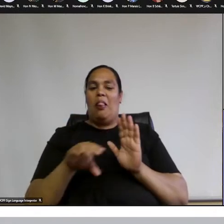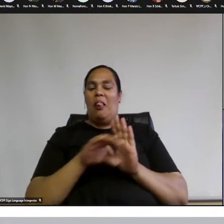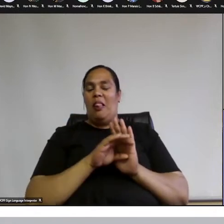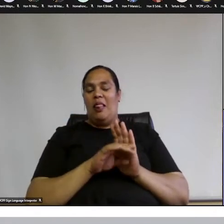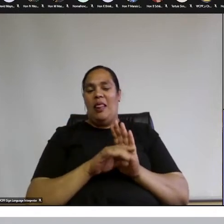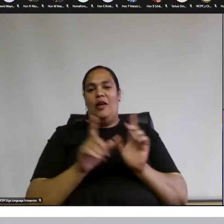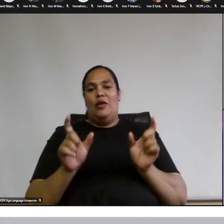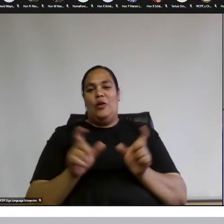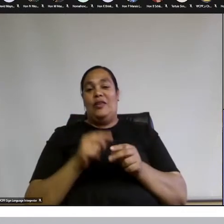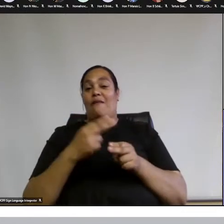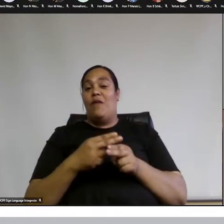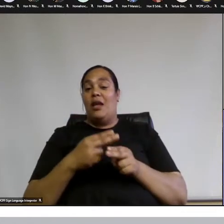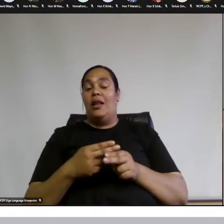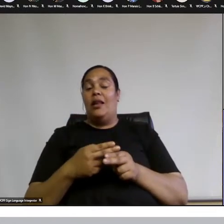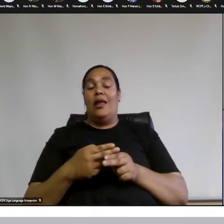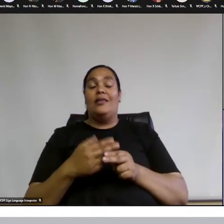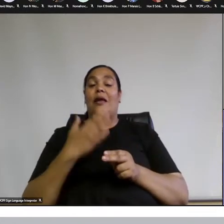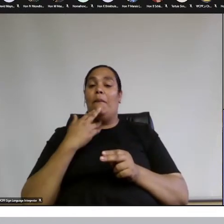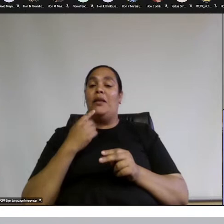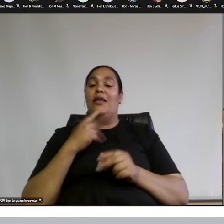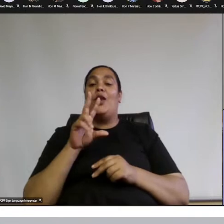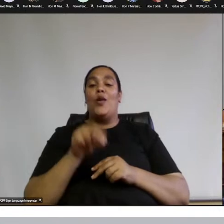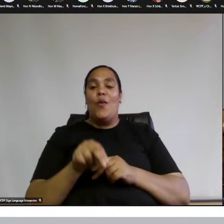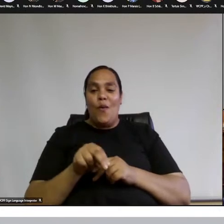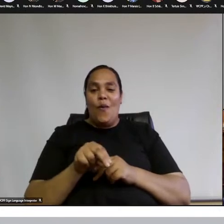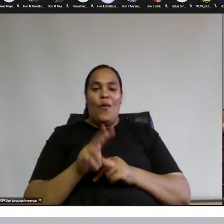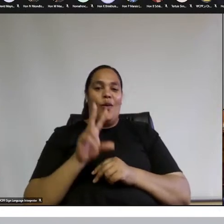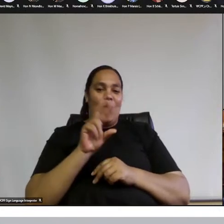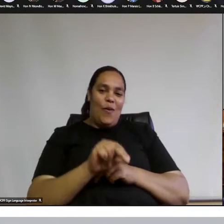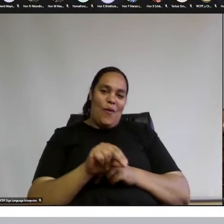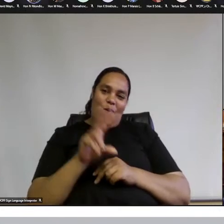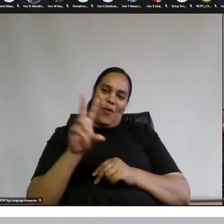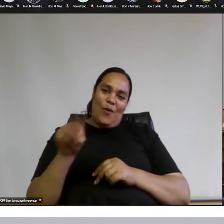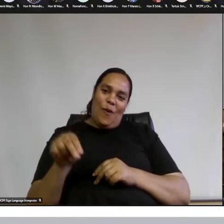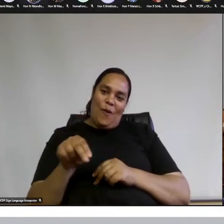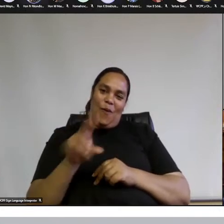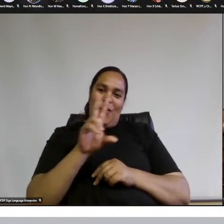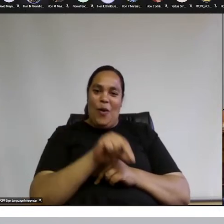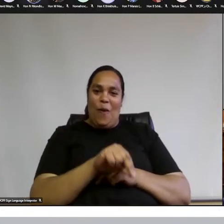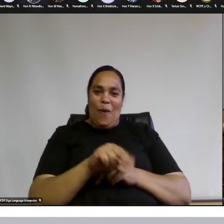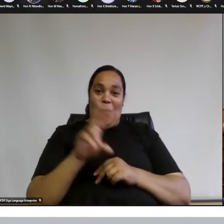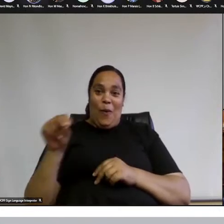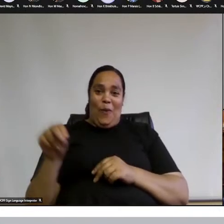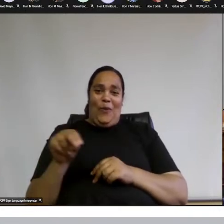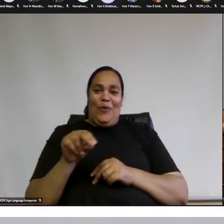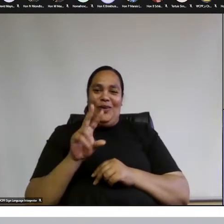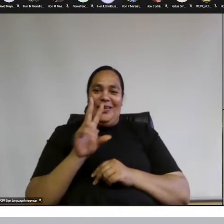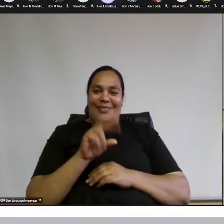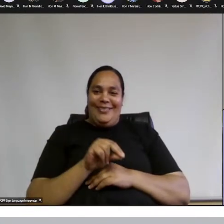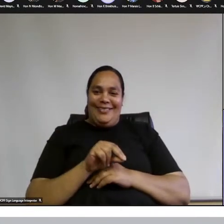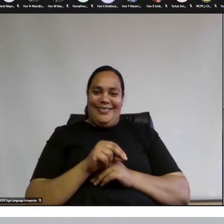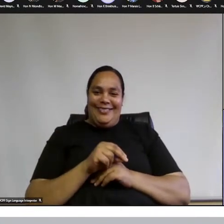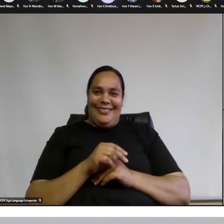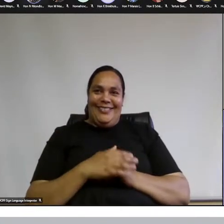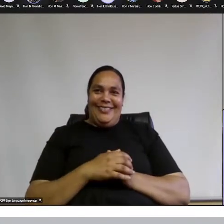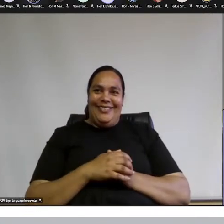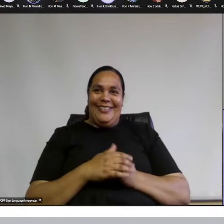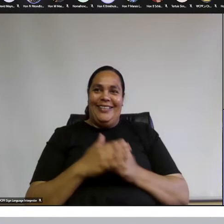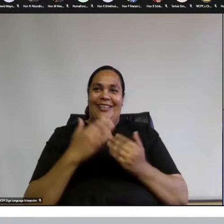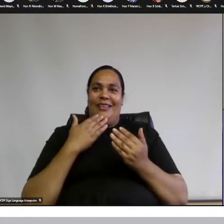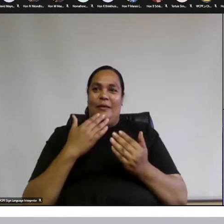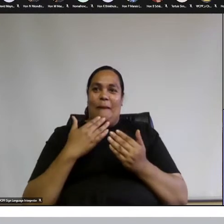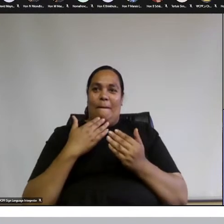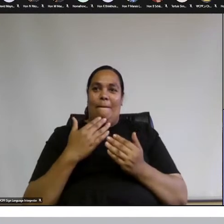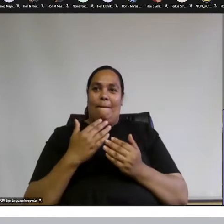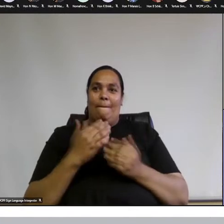title being finalized, please say no. No. No. No. Thank you, honorable members.